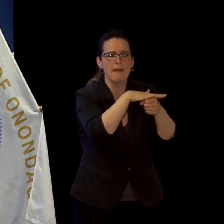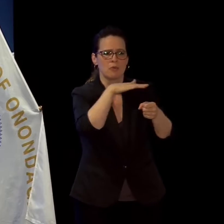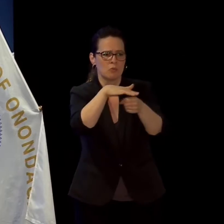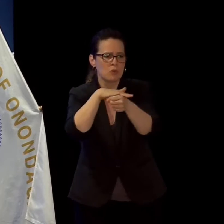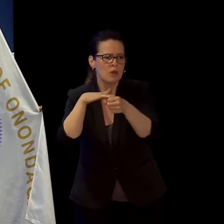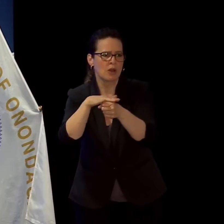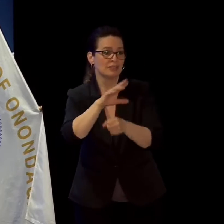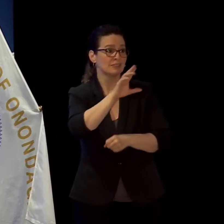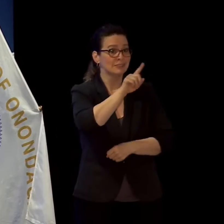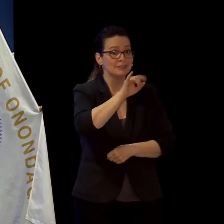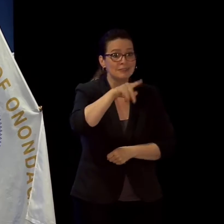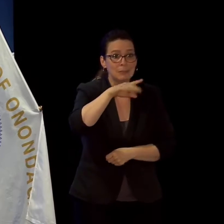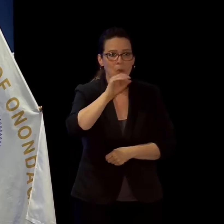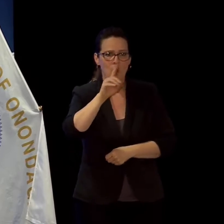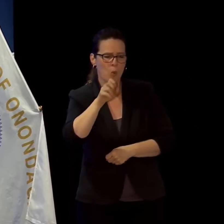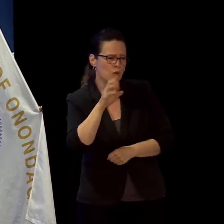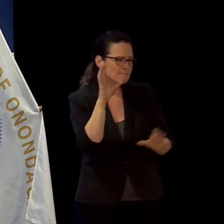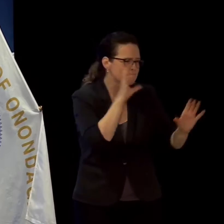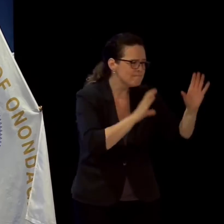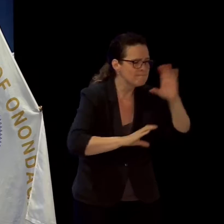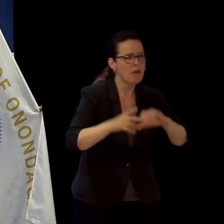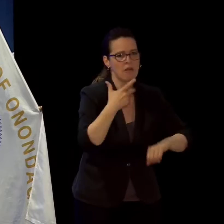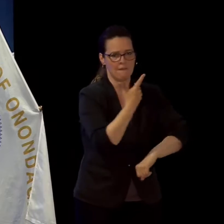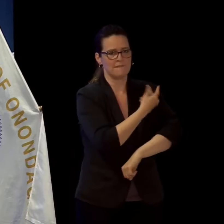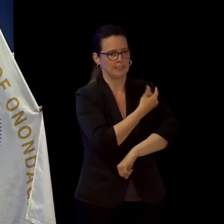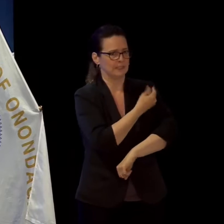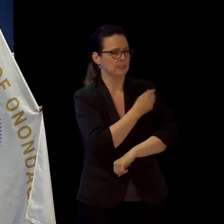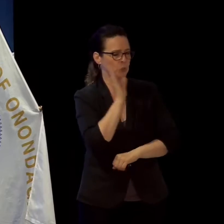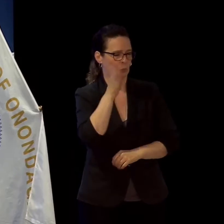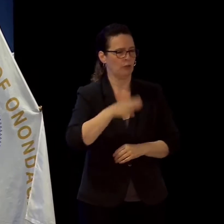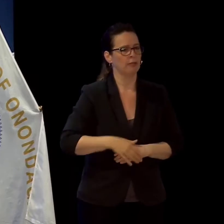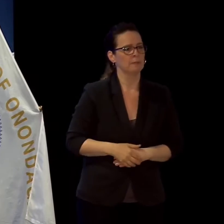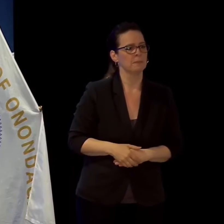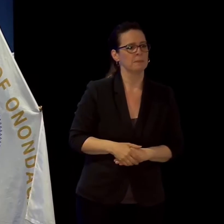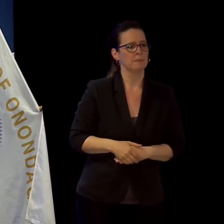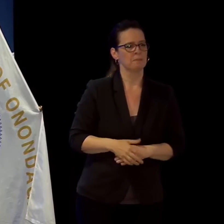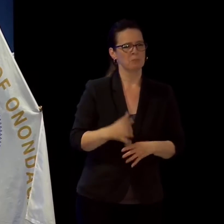So we'll keep everybody posted on what we're doing there.